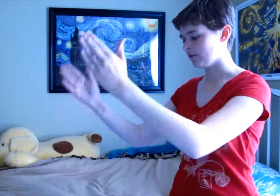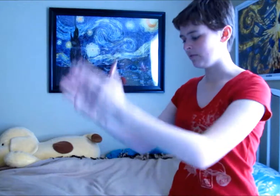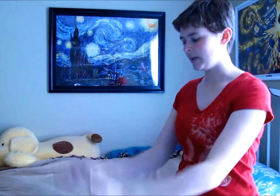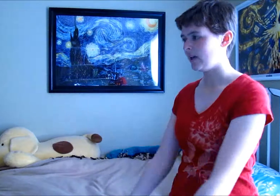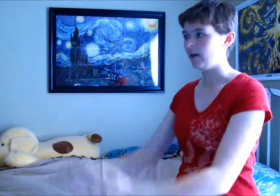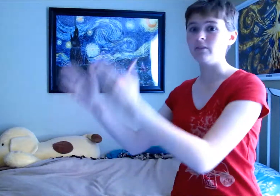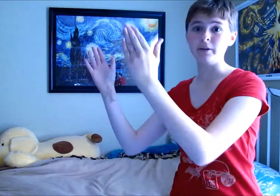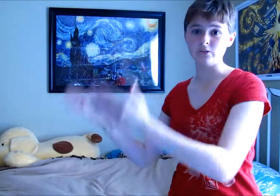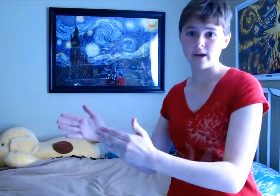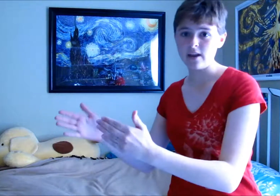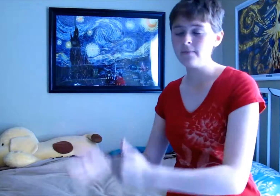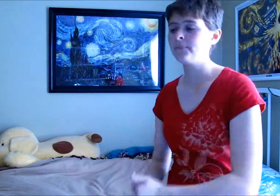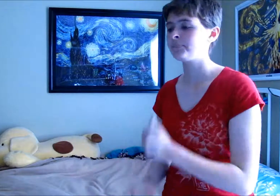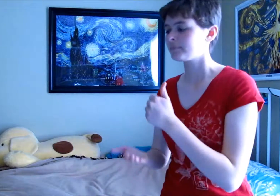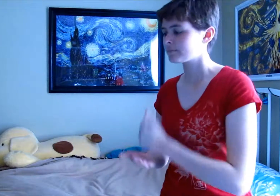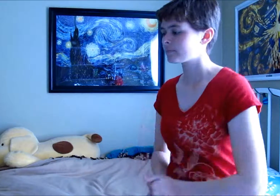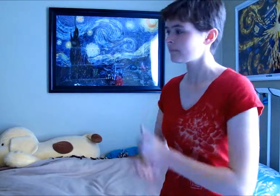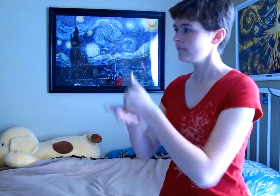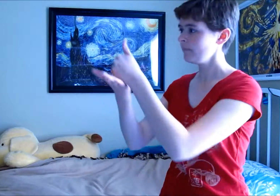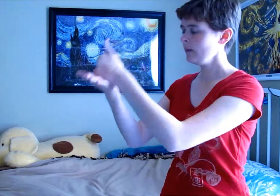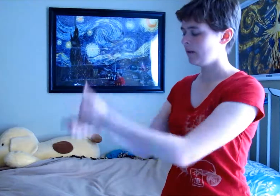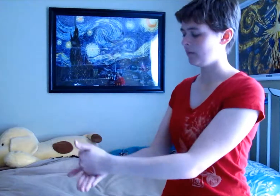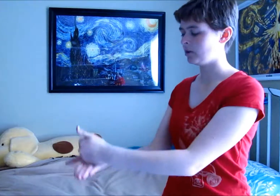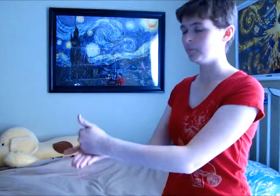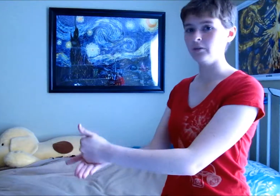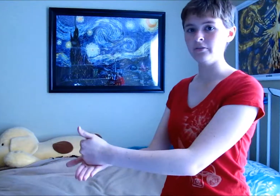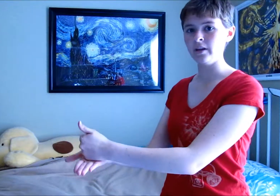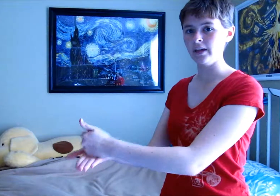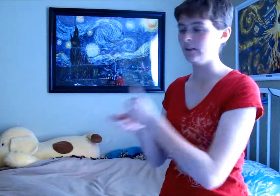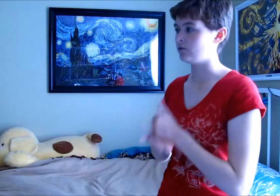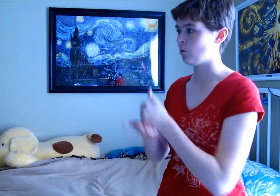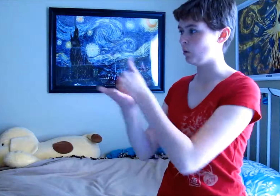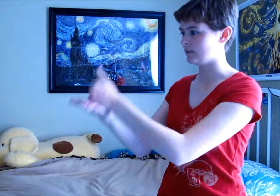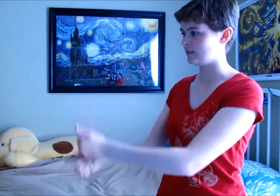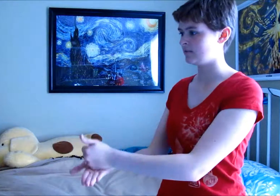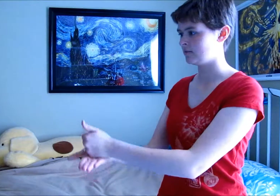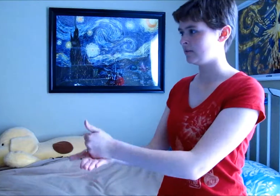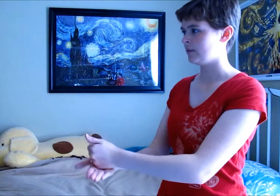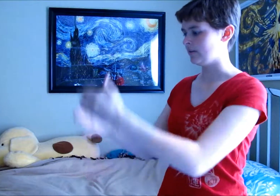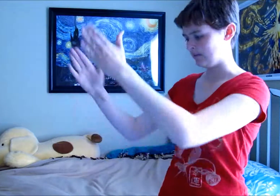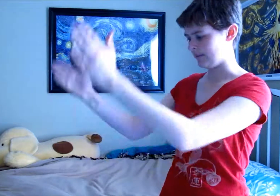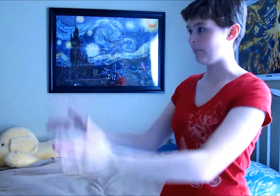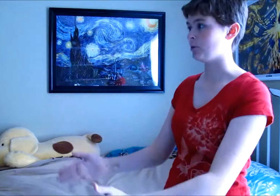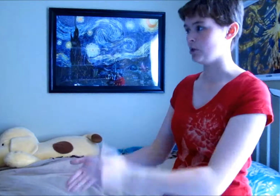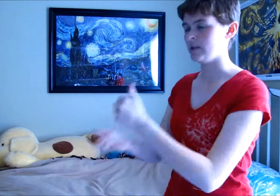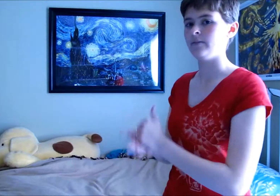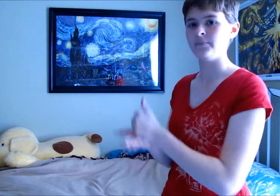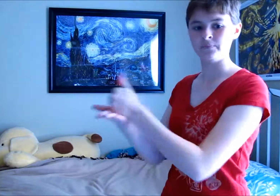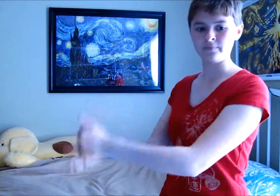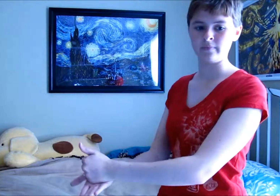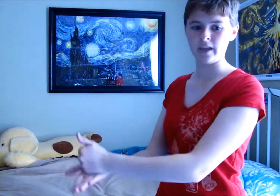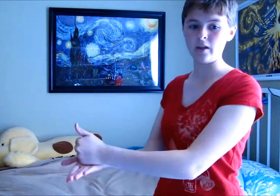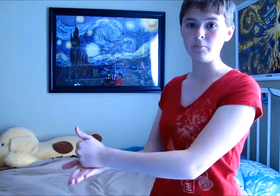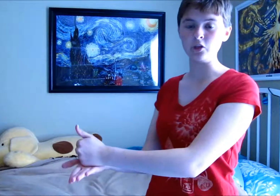for me, Elphaba is right here. I'm gonna move it towards that person. Help